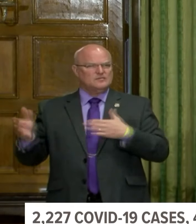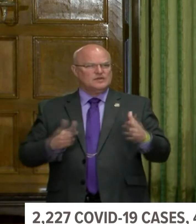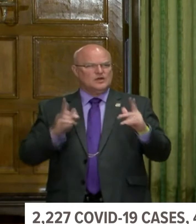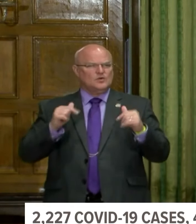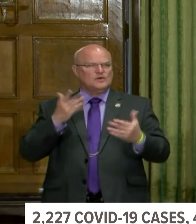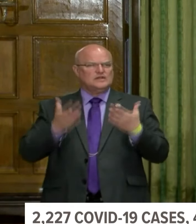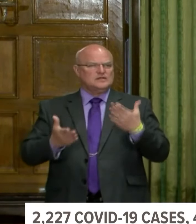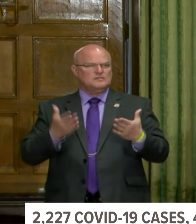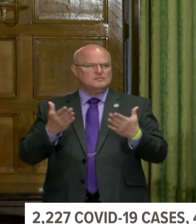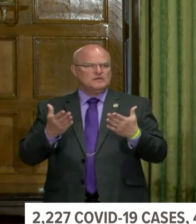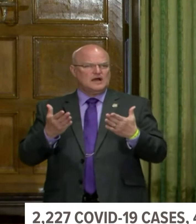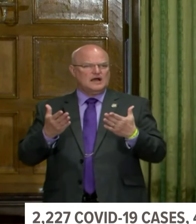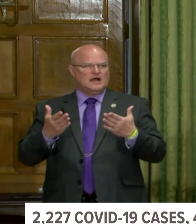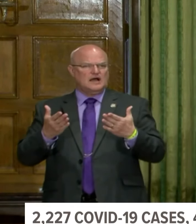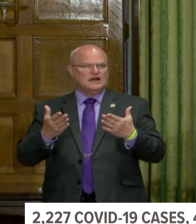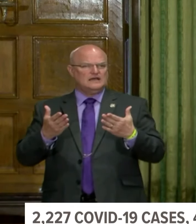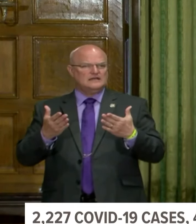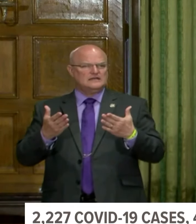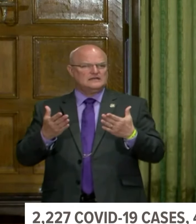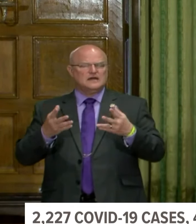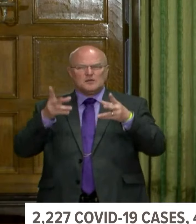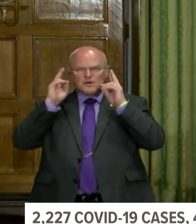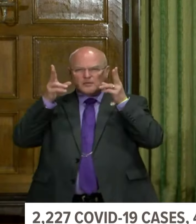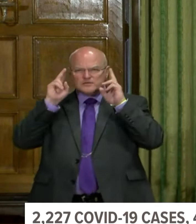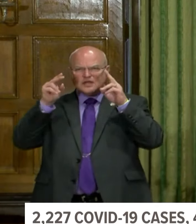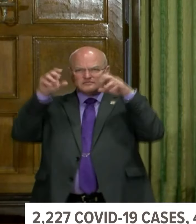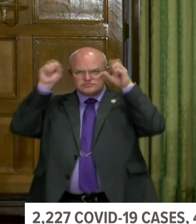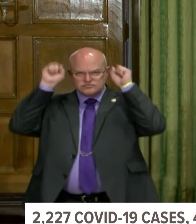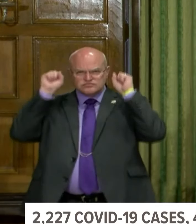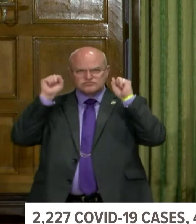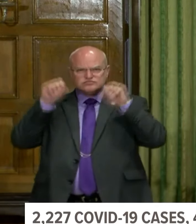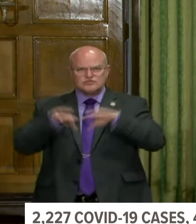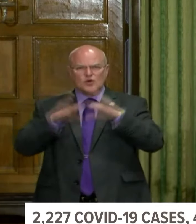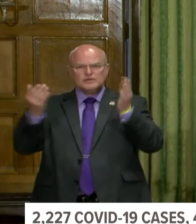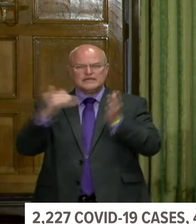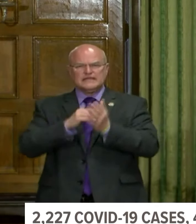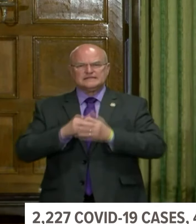on when you might open salons, barbershops, what phase that